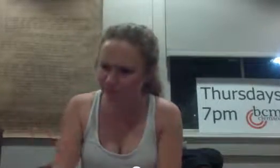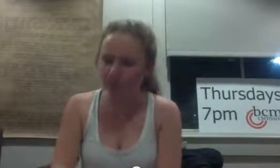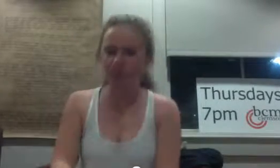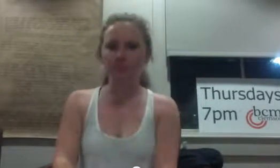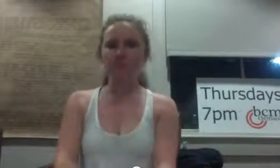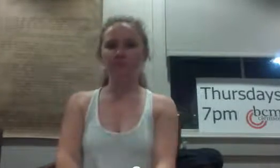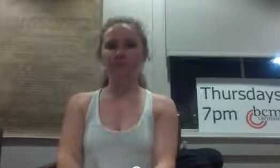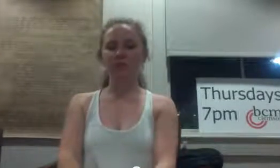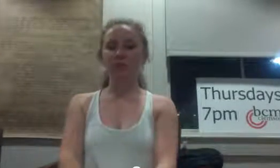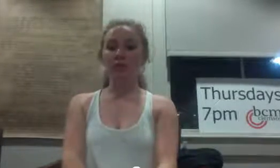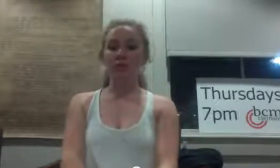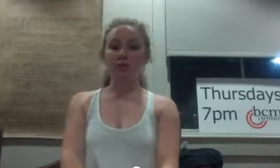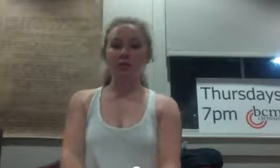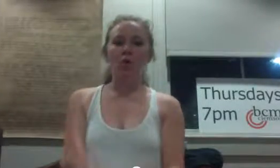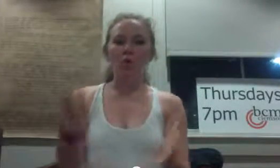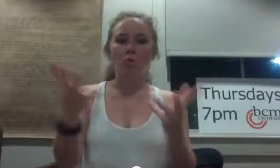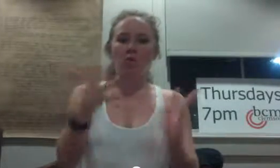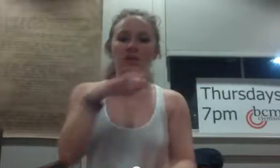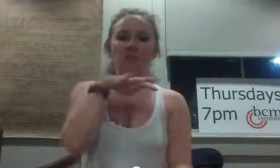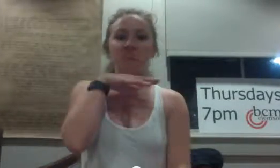And make yourself smaller?